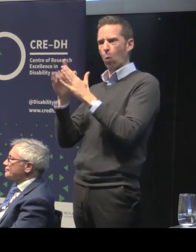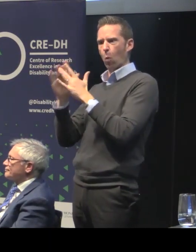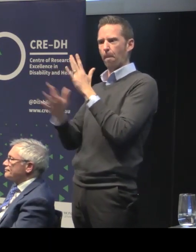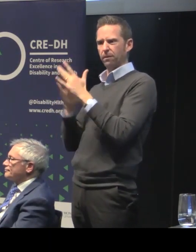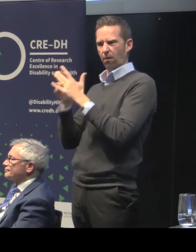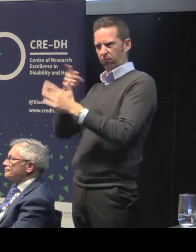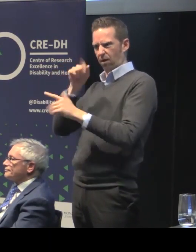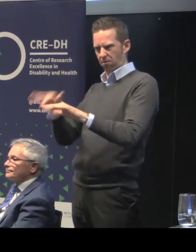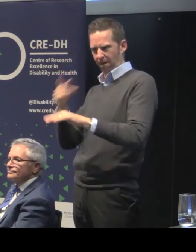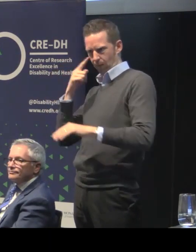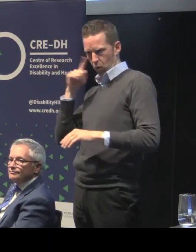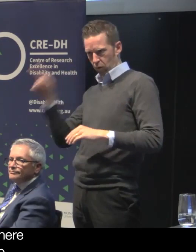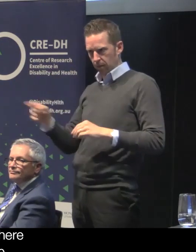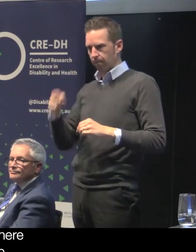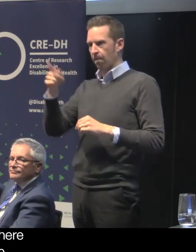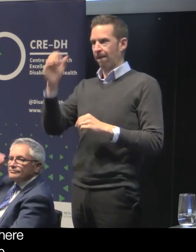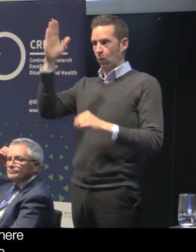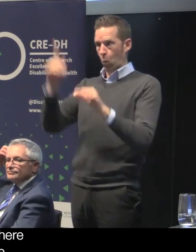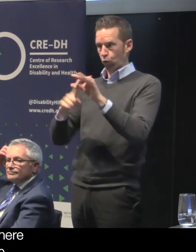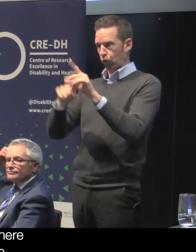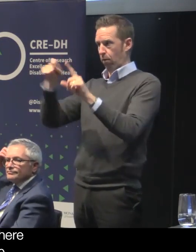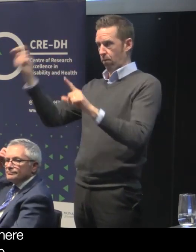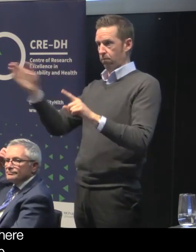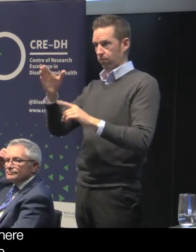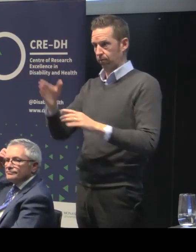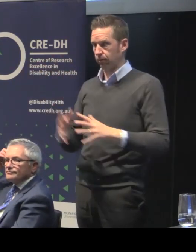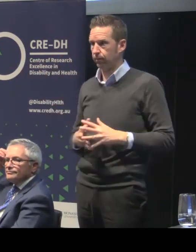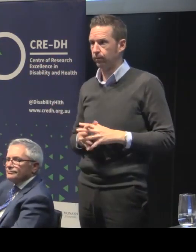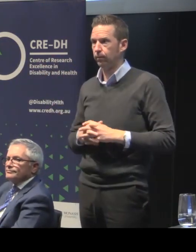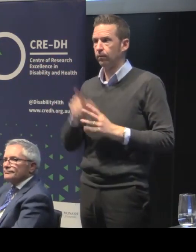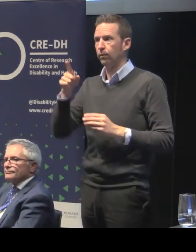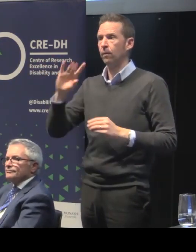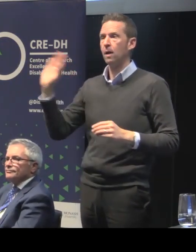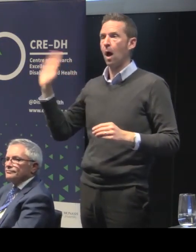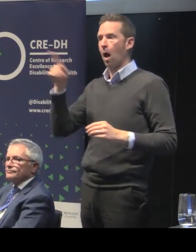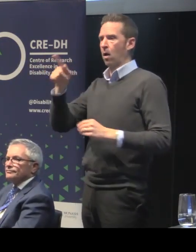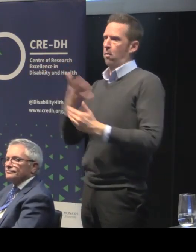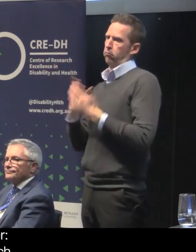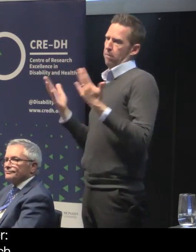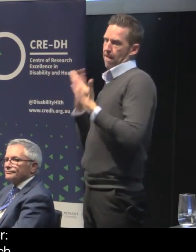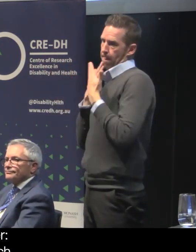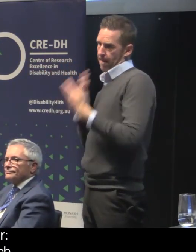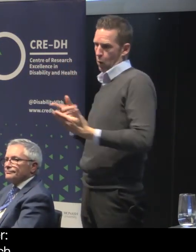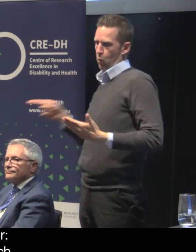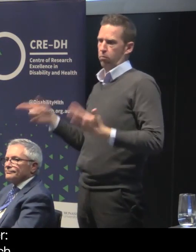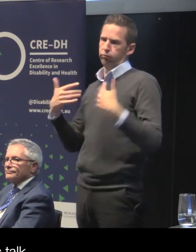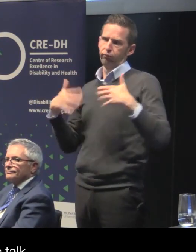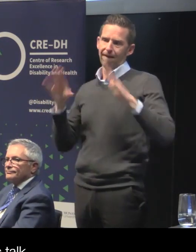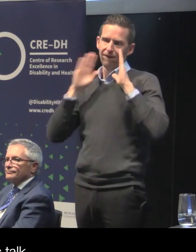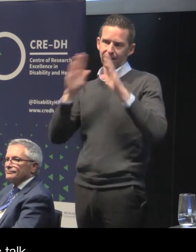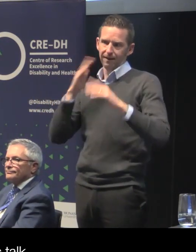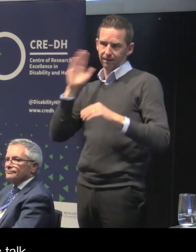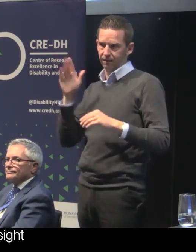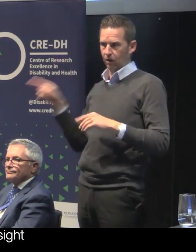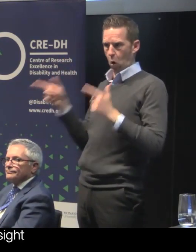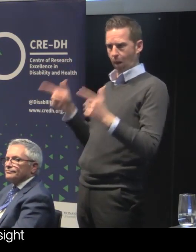yourself. There's a question here and then there's a question up there. Hi, thank you so much. That was a fantastic talk and it gave